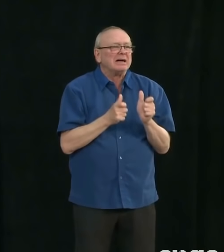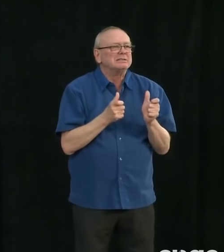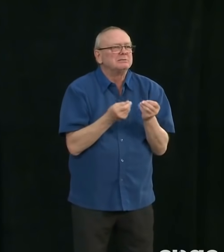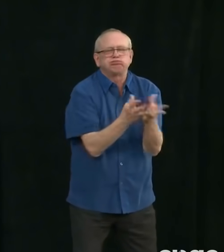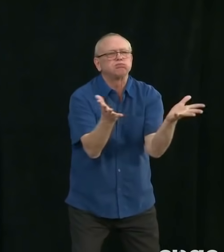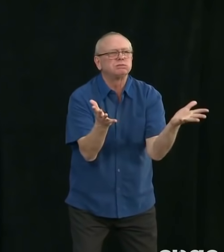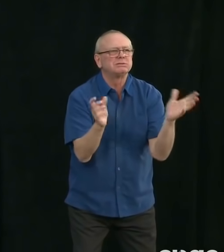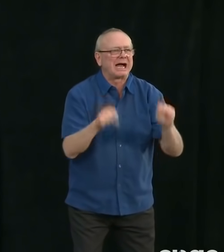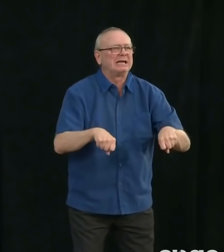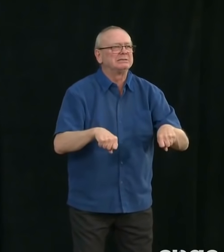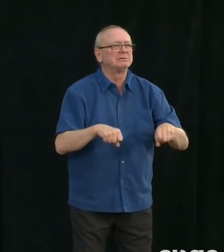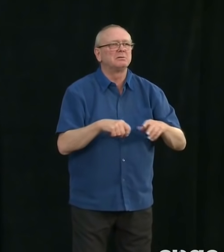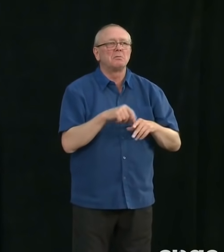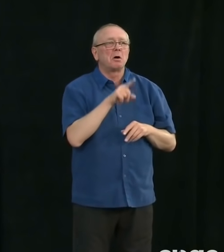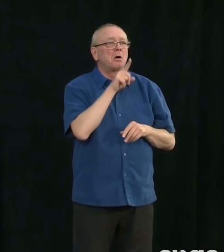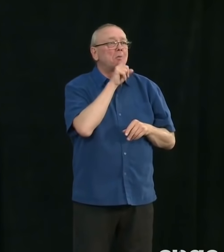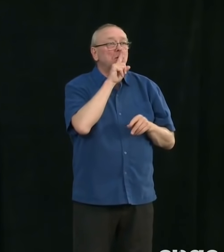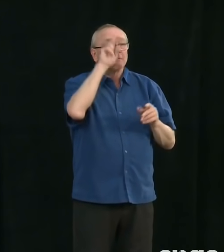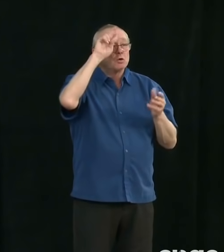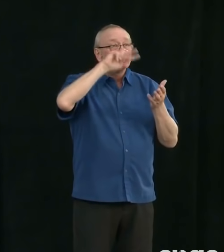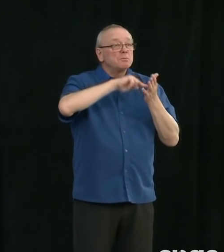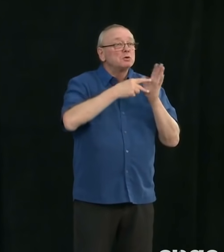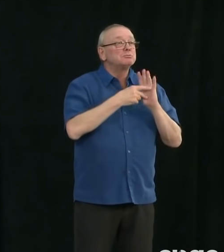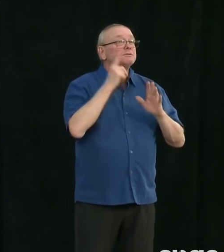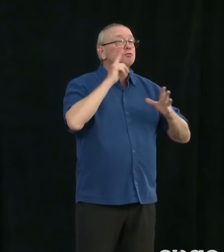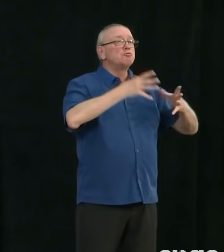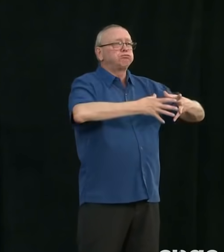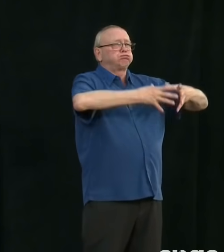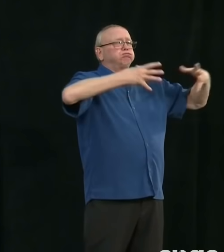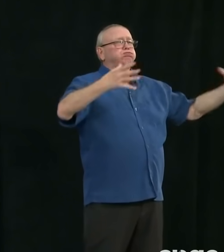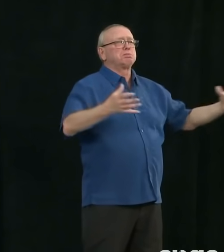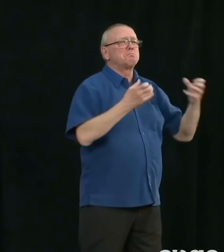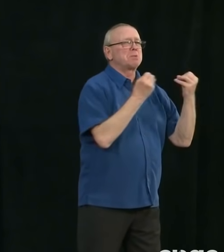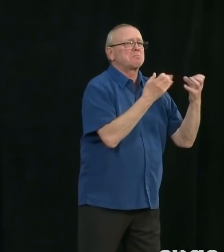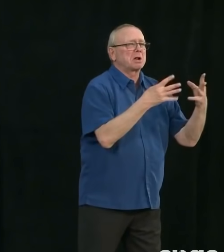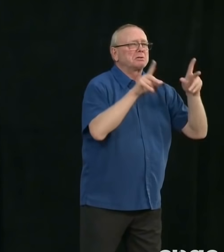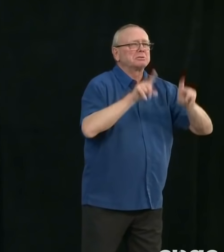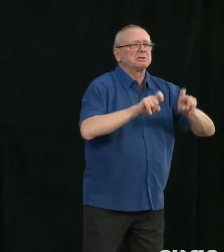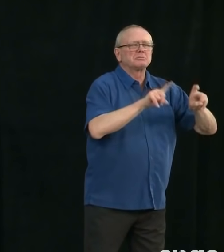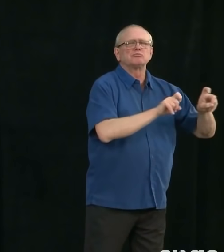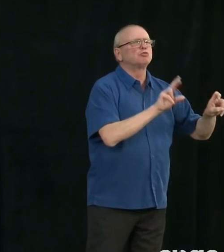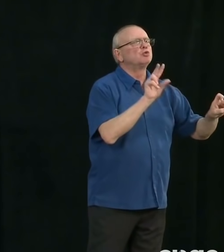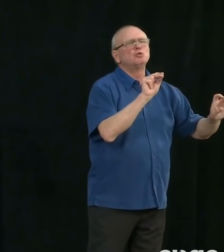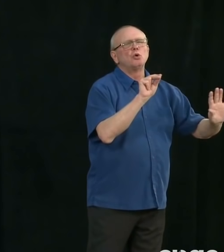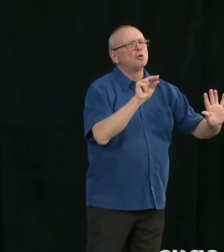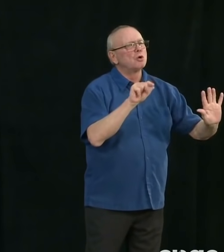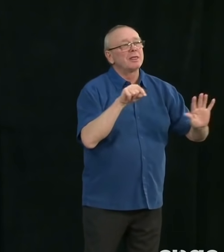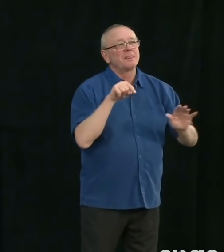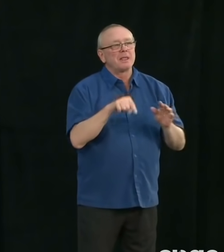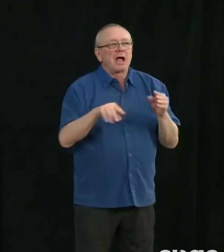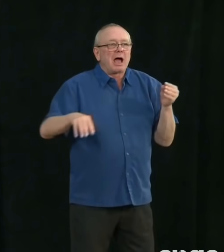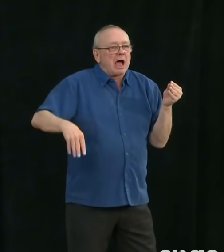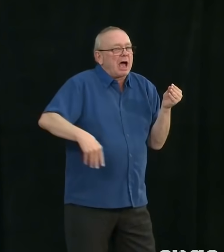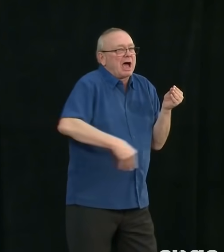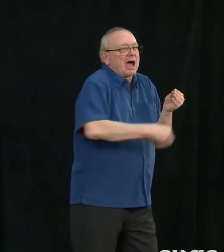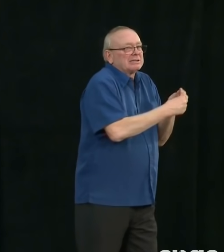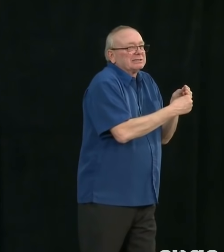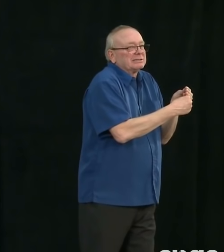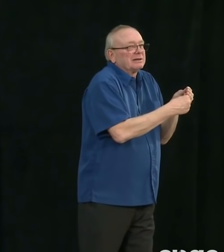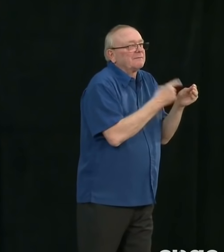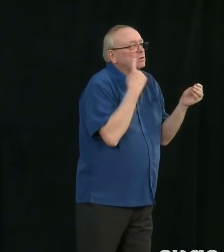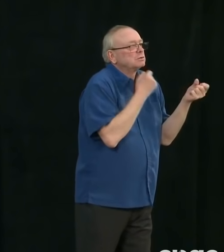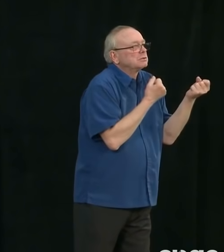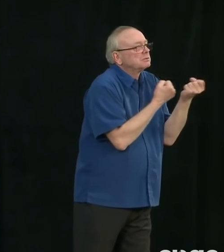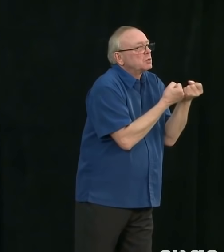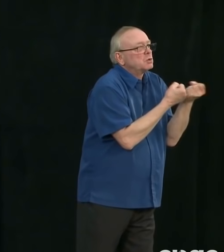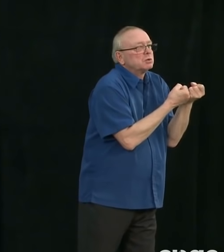but rather an addition to the testing overall capacity that would help, again, with that testing access